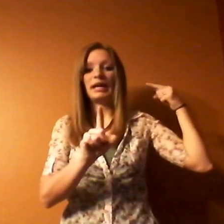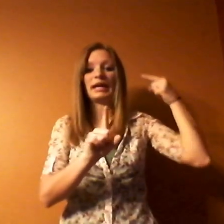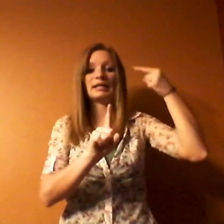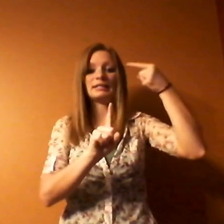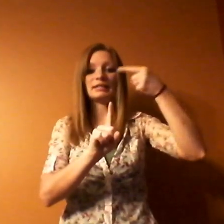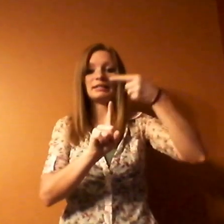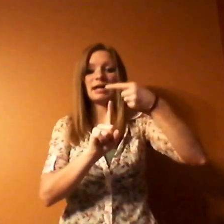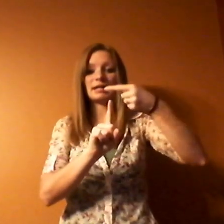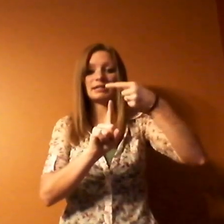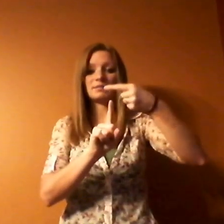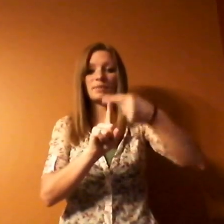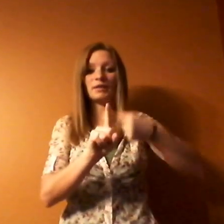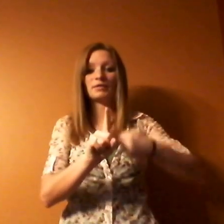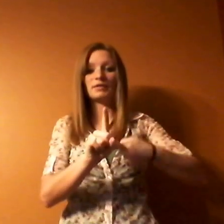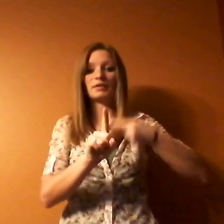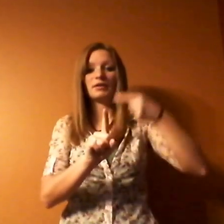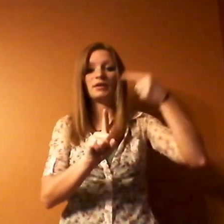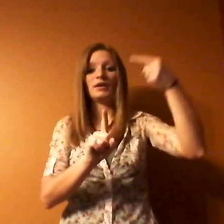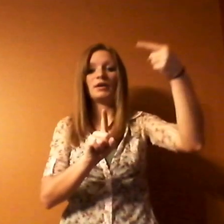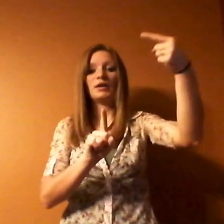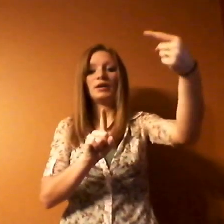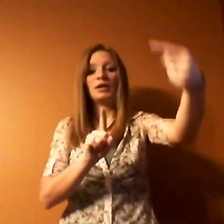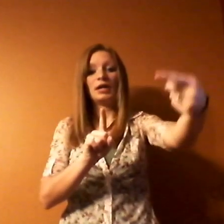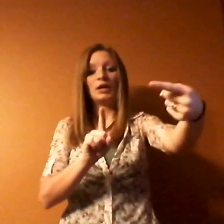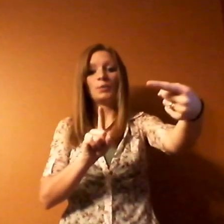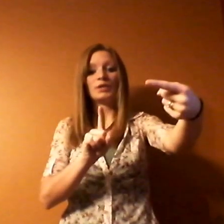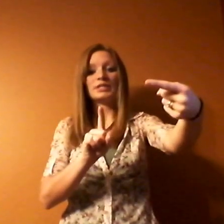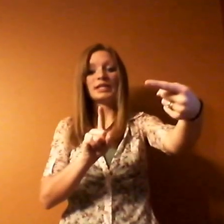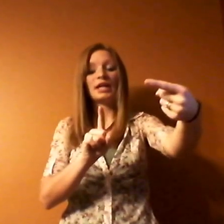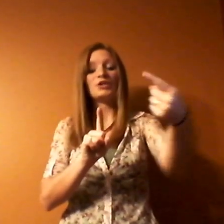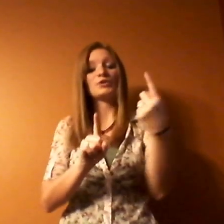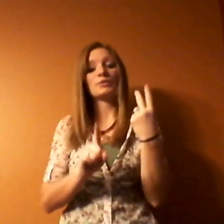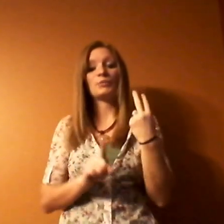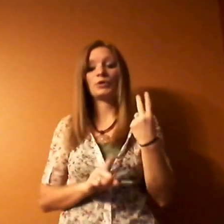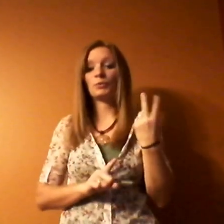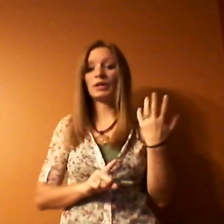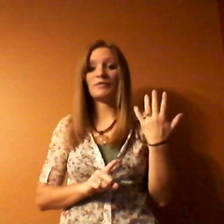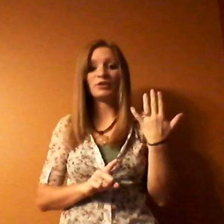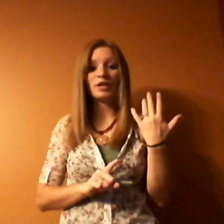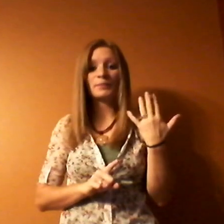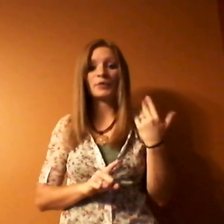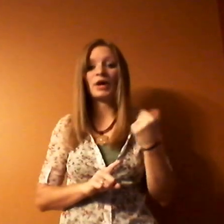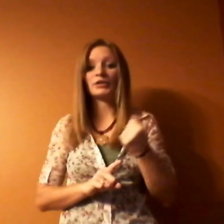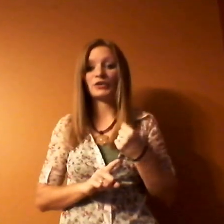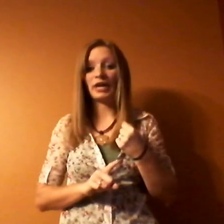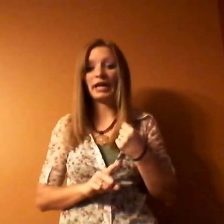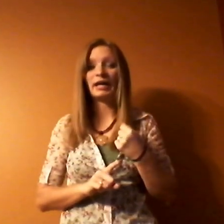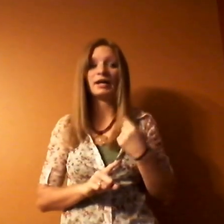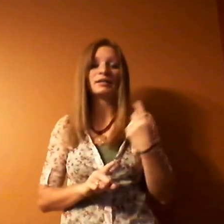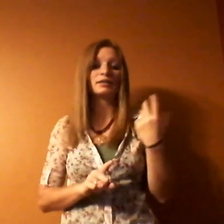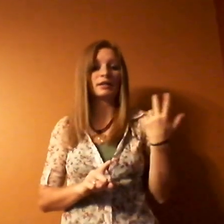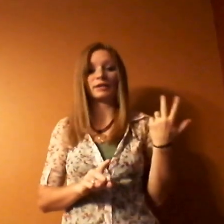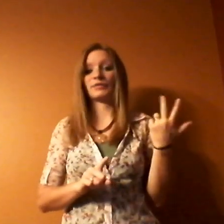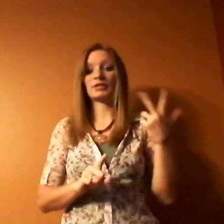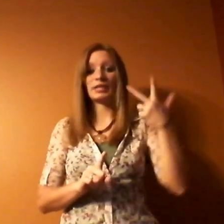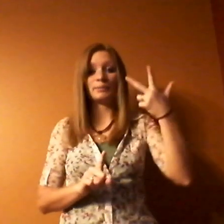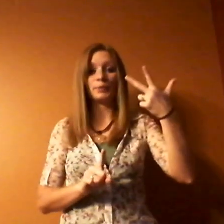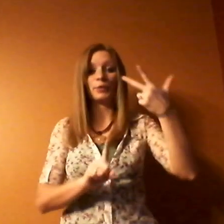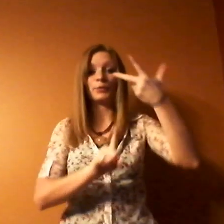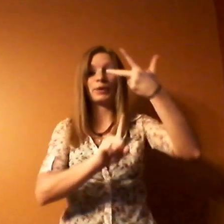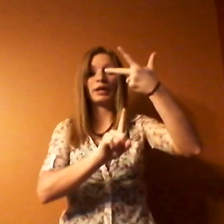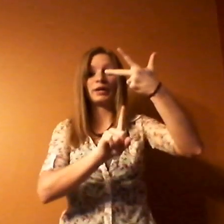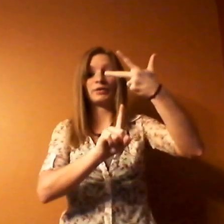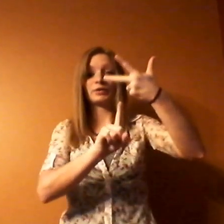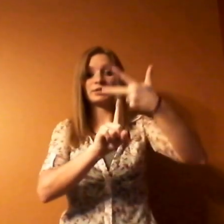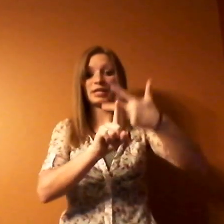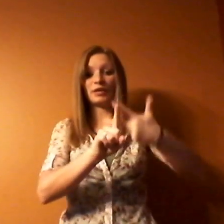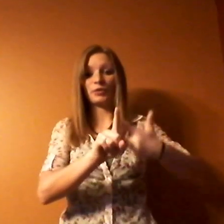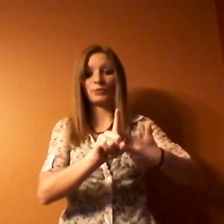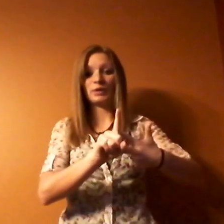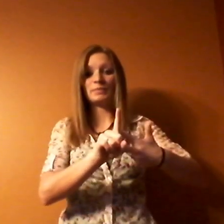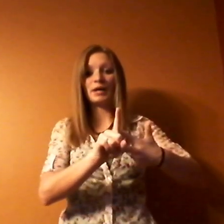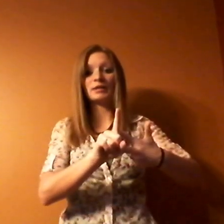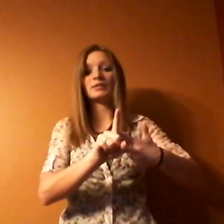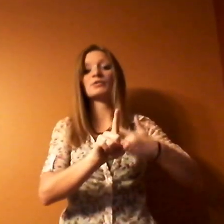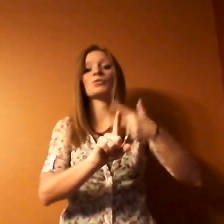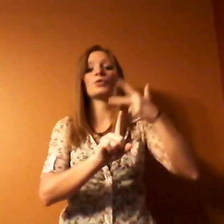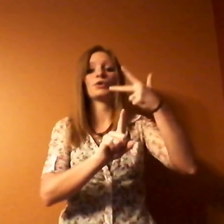And next month. And once again, you can put whatever number on your hand. Like for example, 3, you could say 3 months, or you could